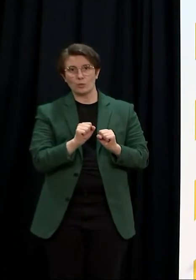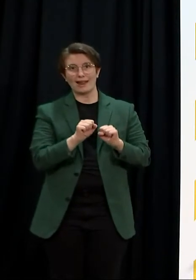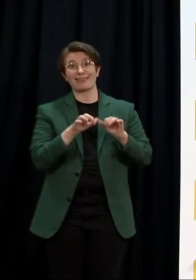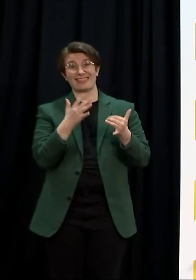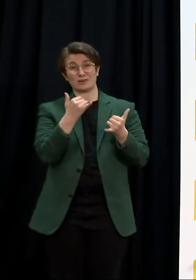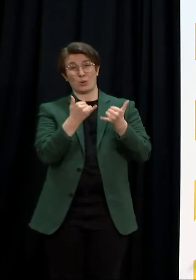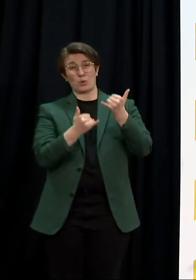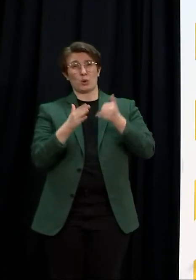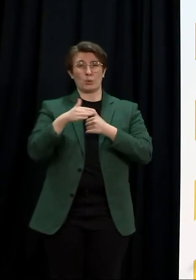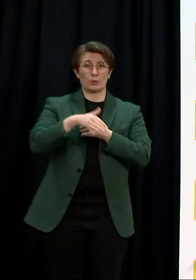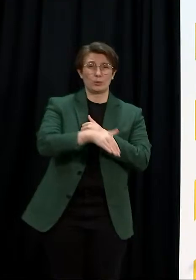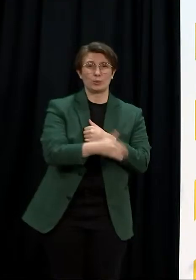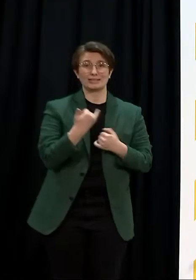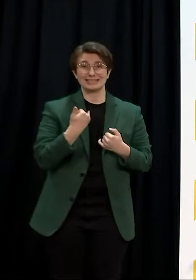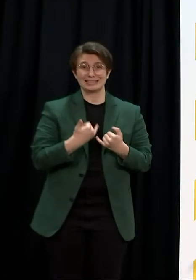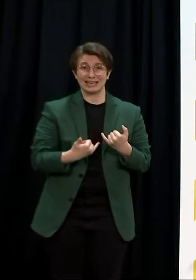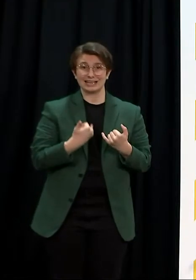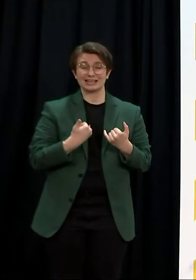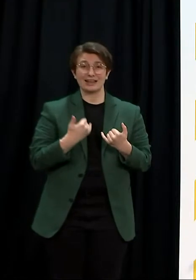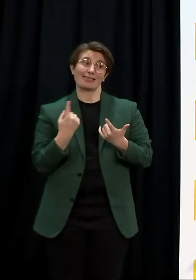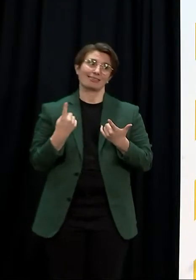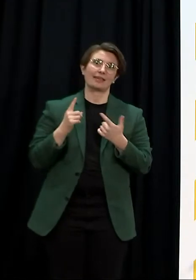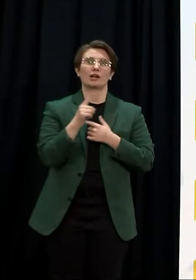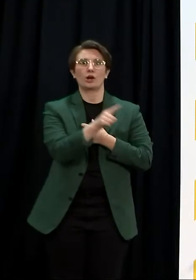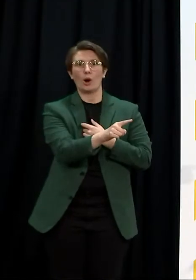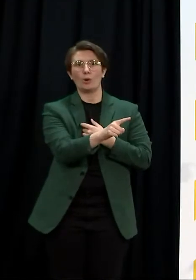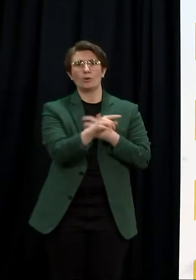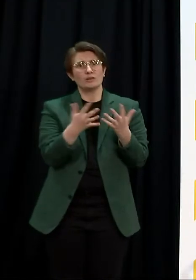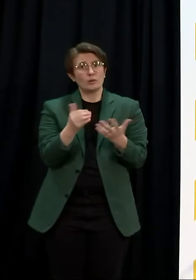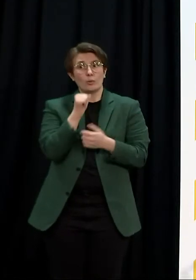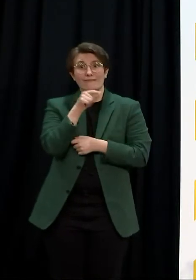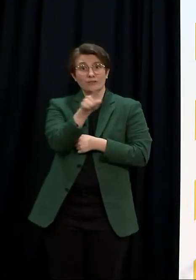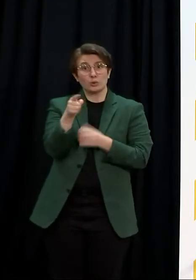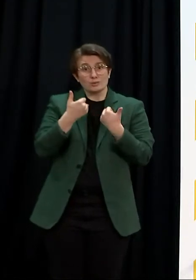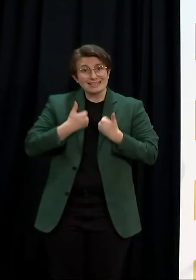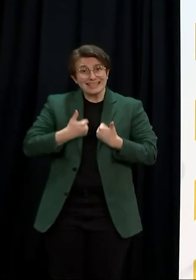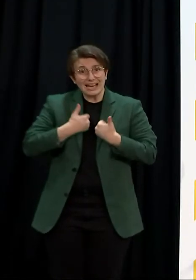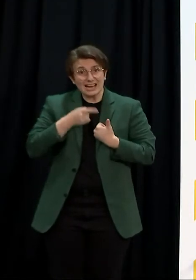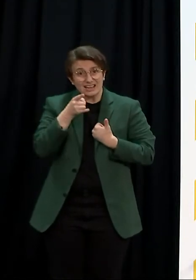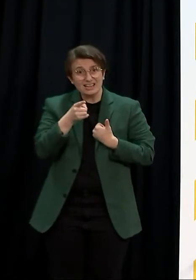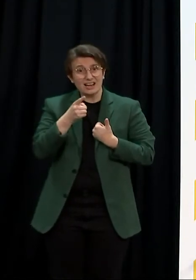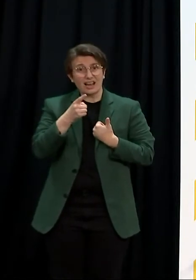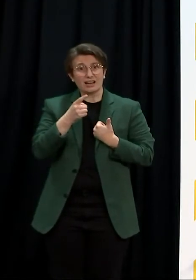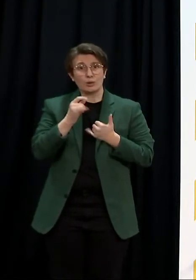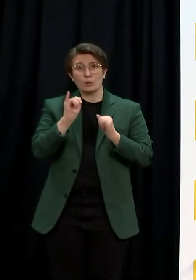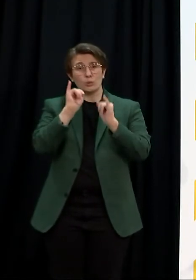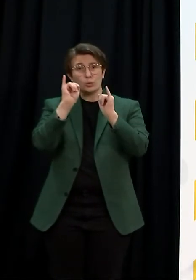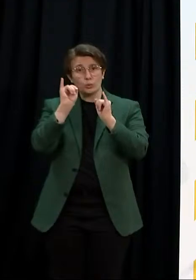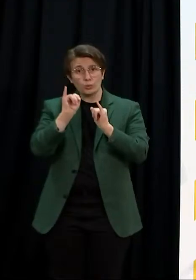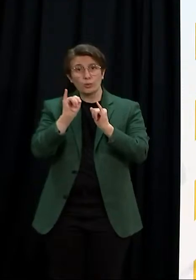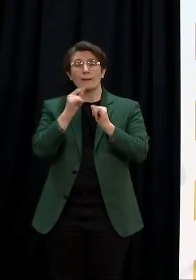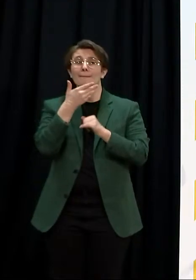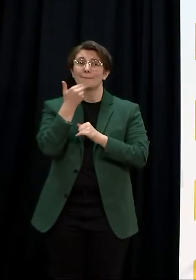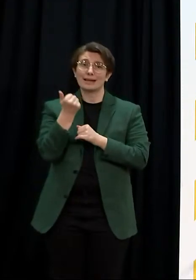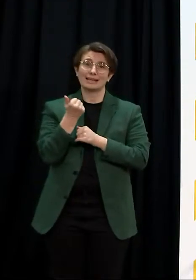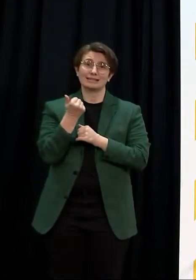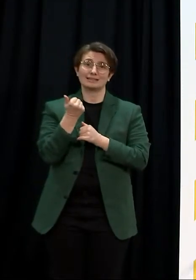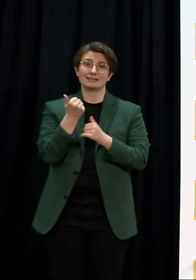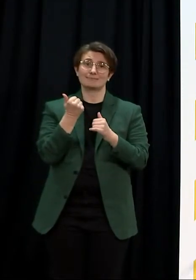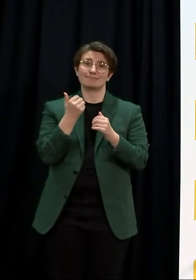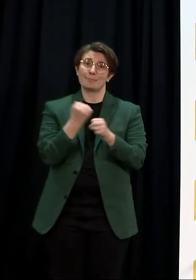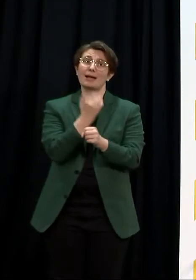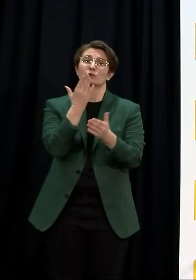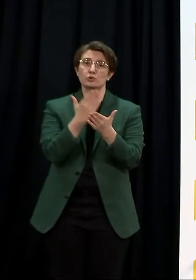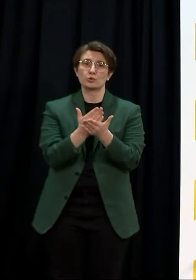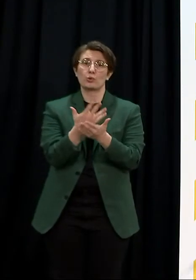to seek that care immediately, either through calling Healthline. If it's an emergency, call 111. But what I